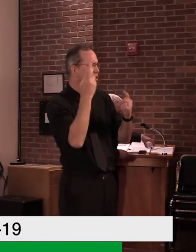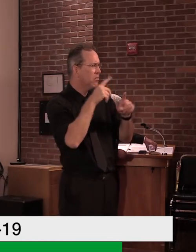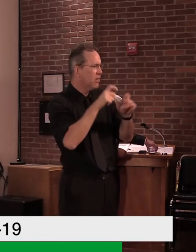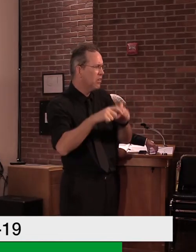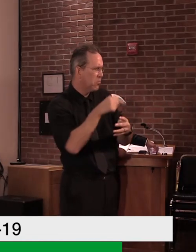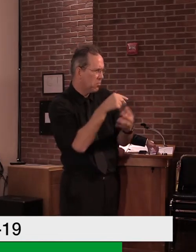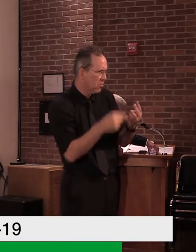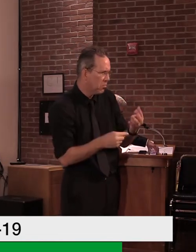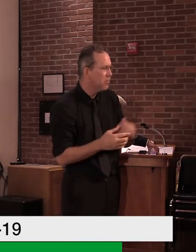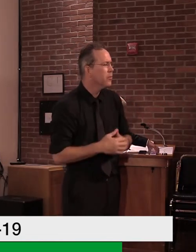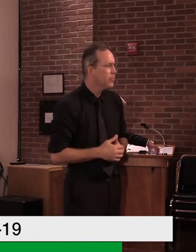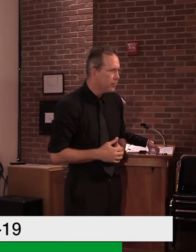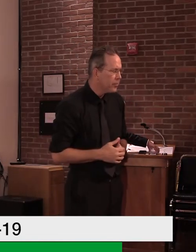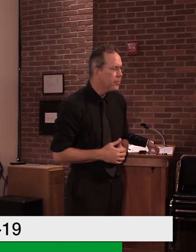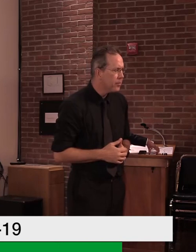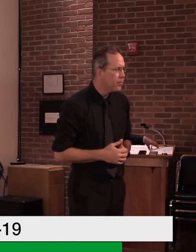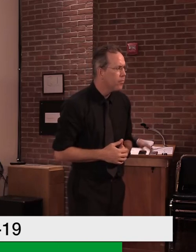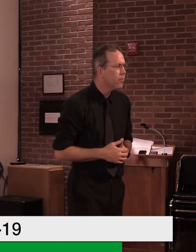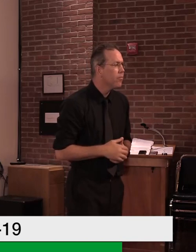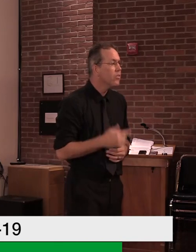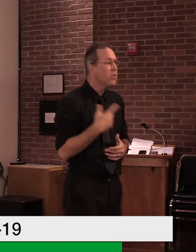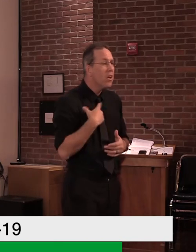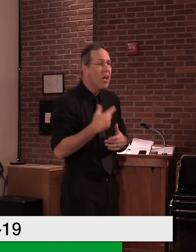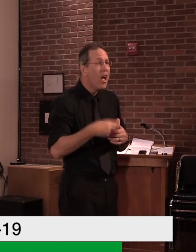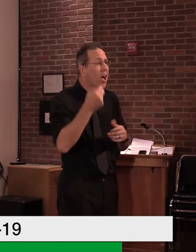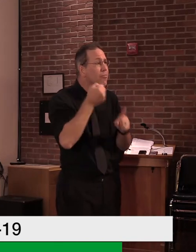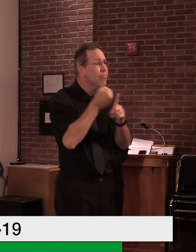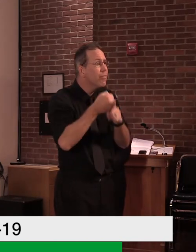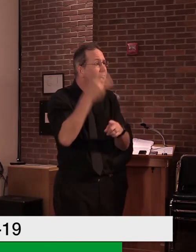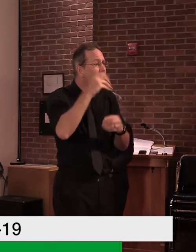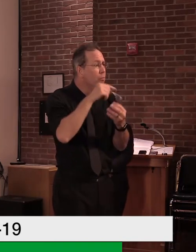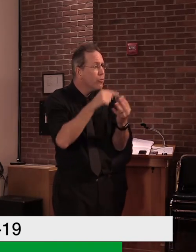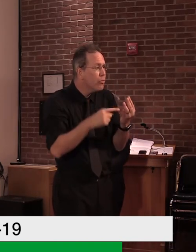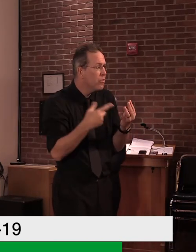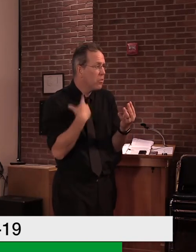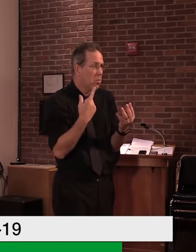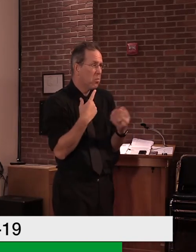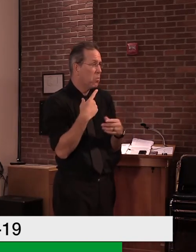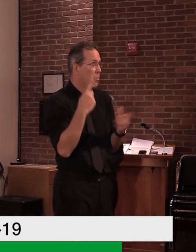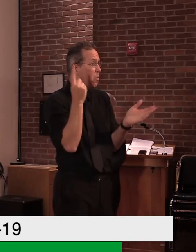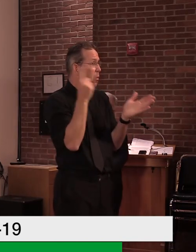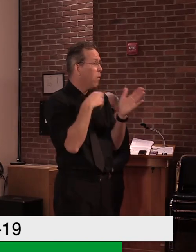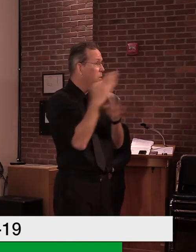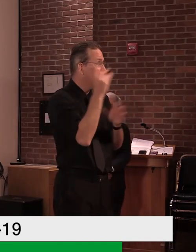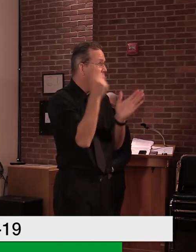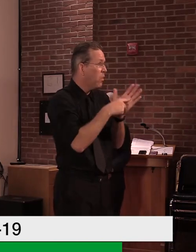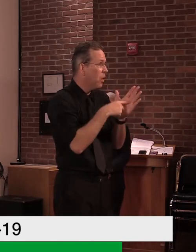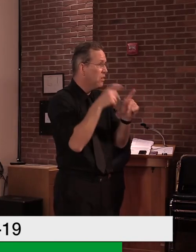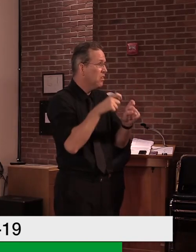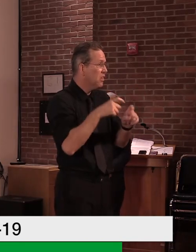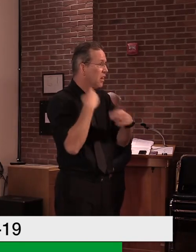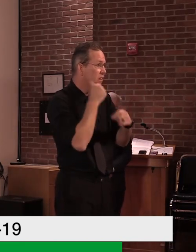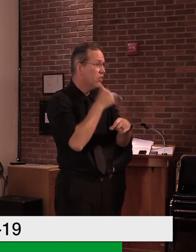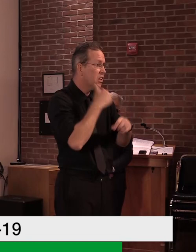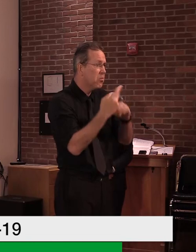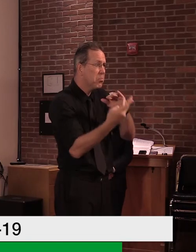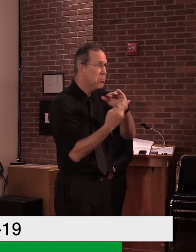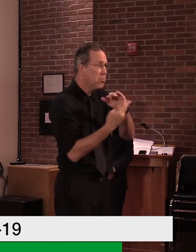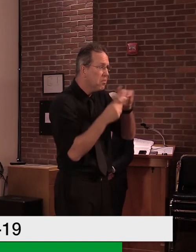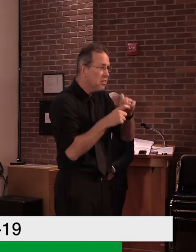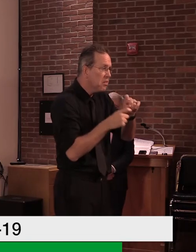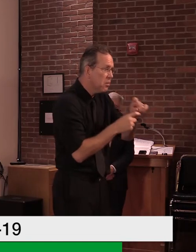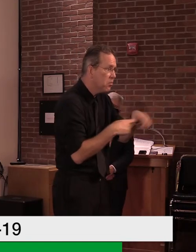with good numbers, over 1,000 a day for sure, about 11,000 a week, many